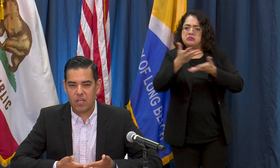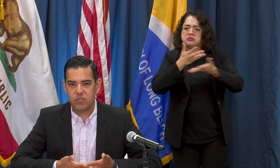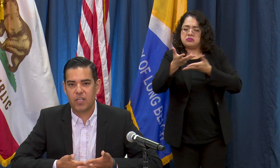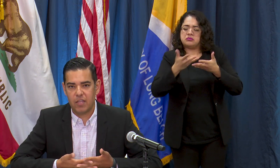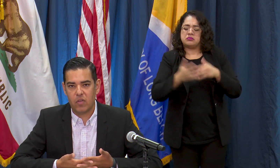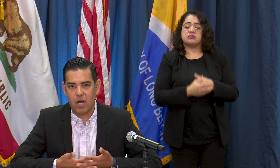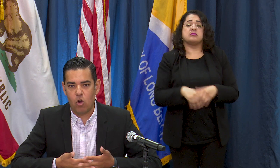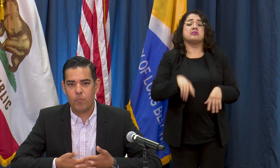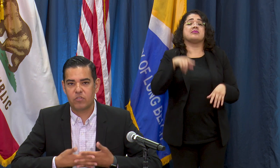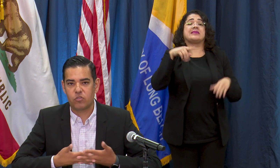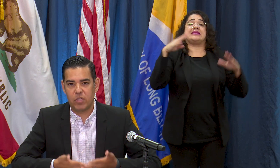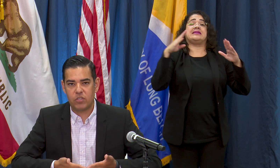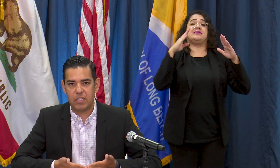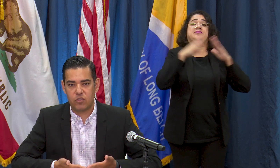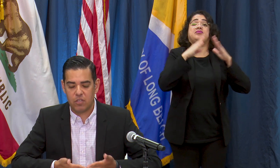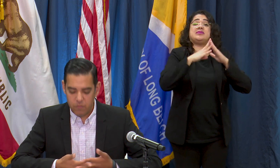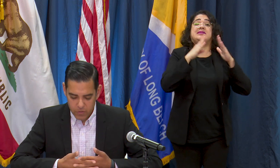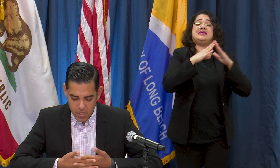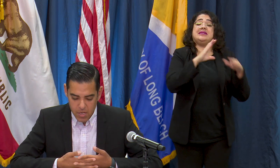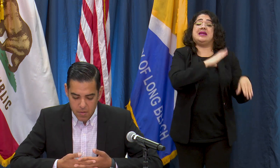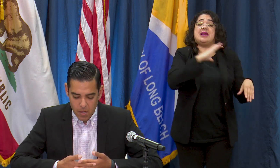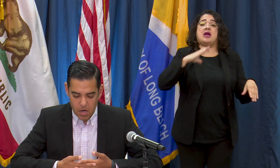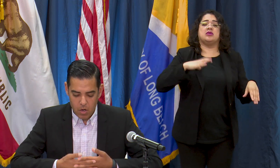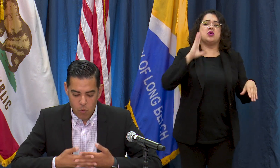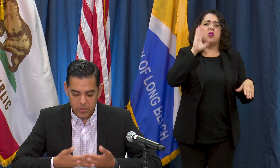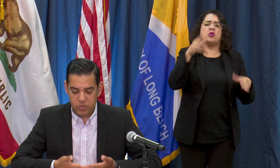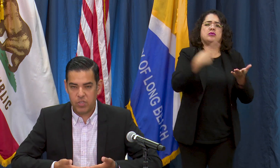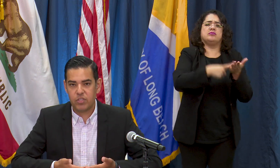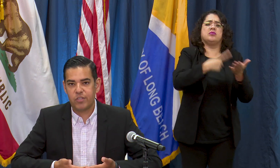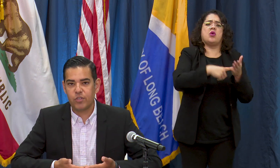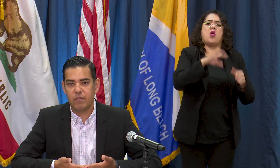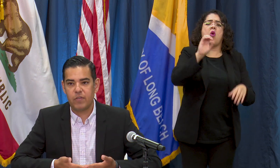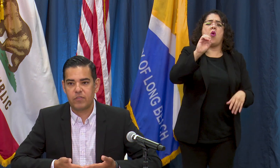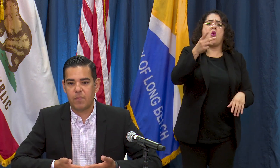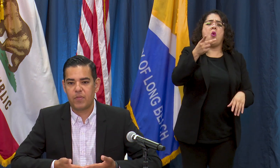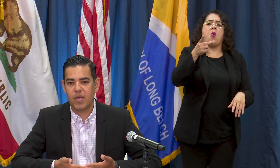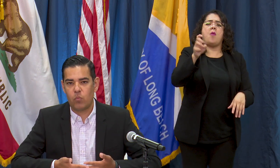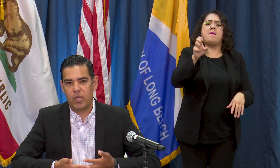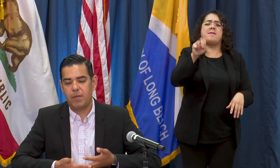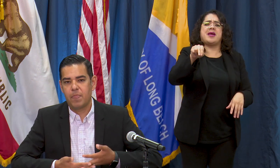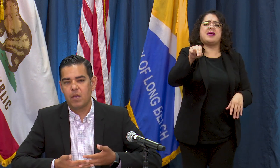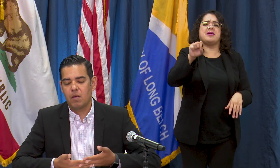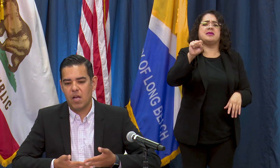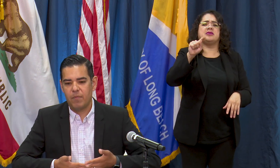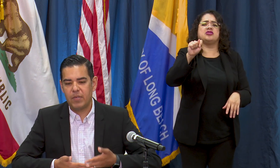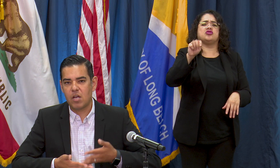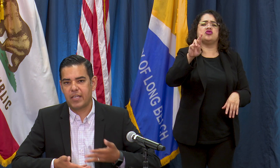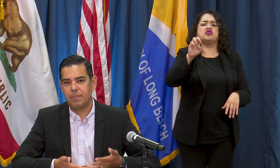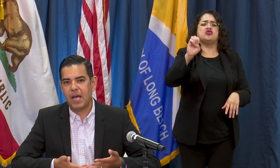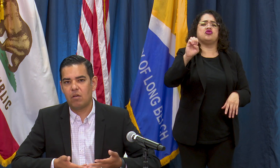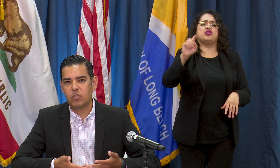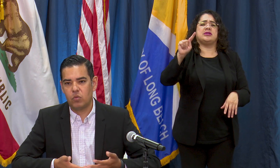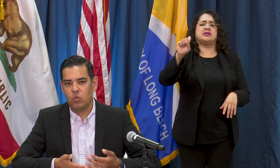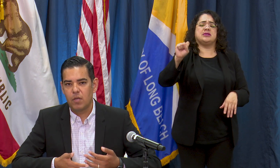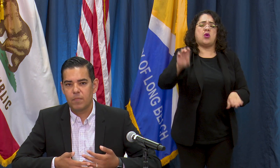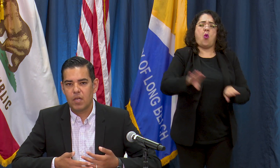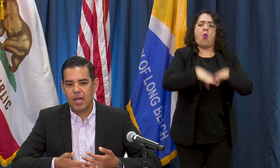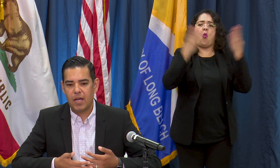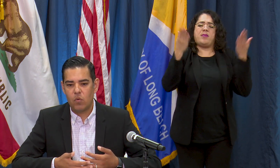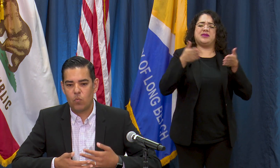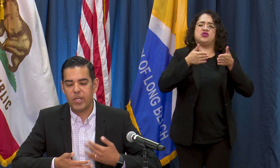debating and discussing our Open Streets Initiative. Our Open Streets Initiative is something that we have been talking about